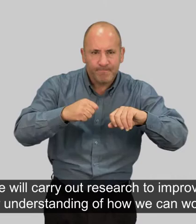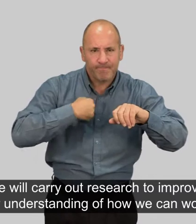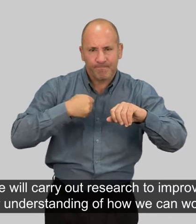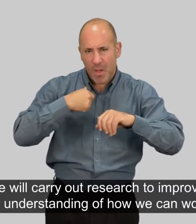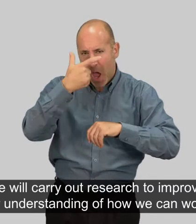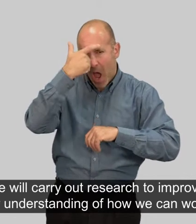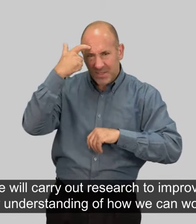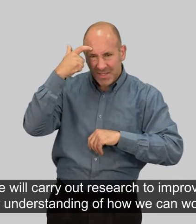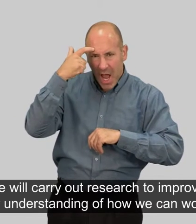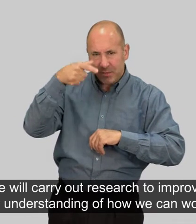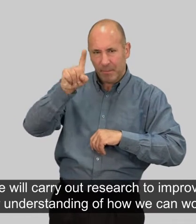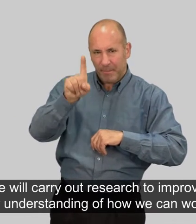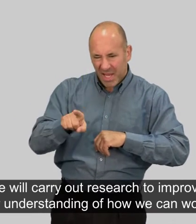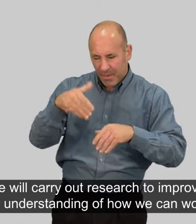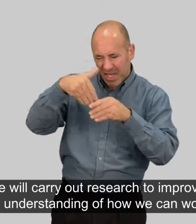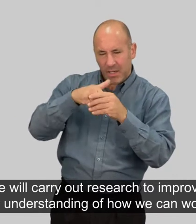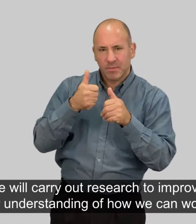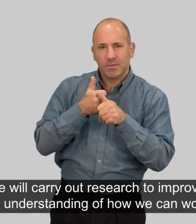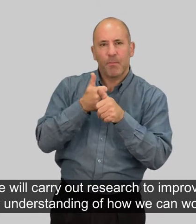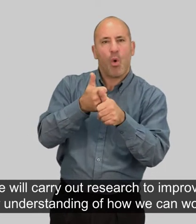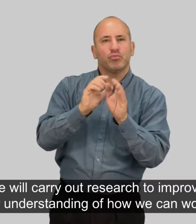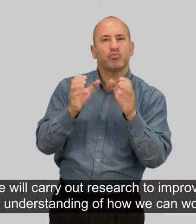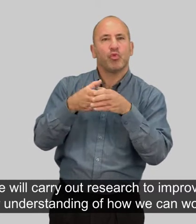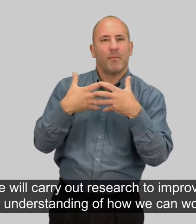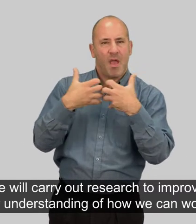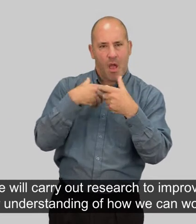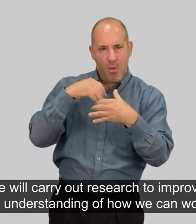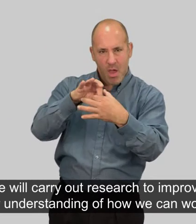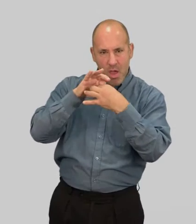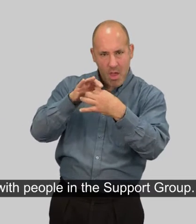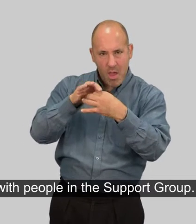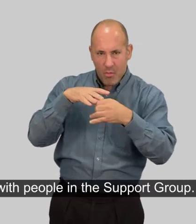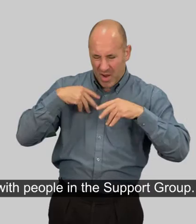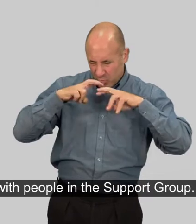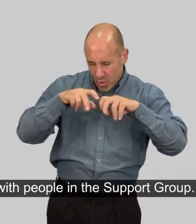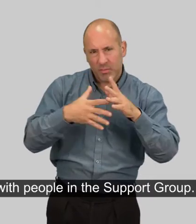We will carry out research to improve our understanding of how we can work with people in the support group.